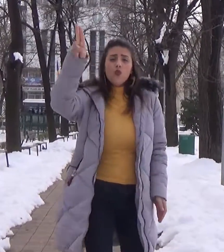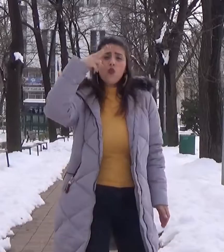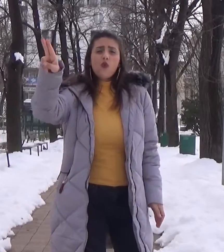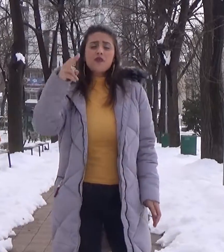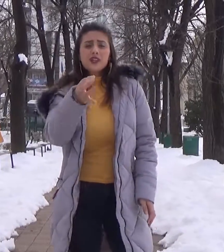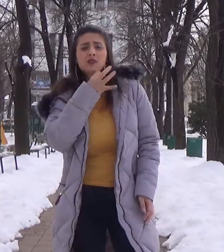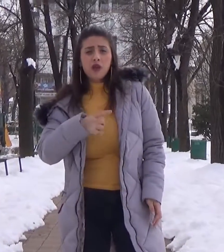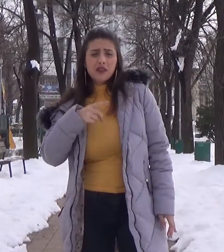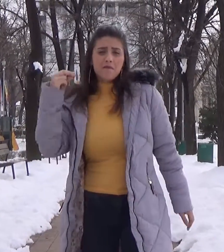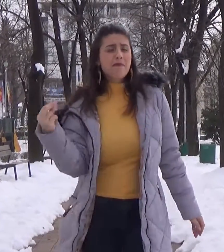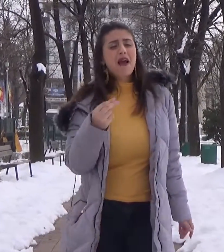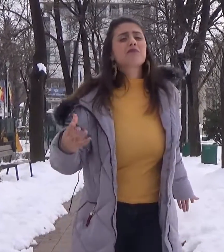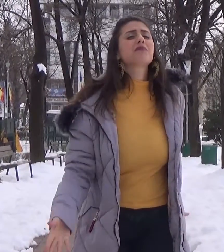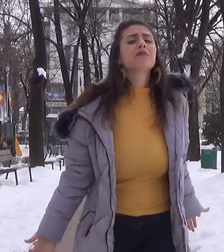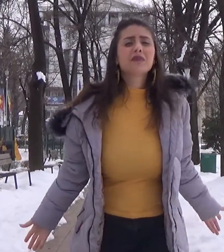it gets better.